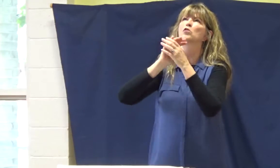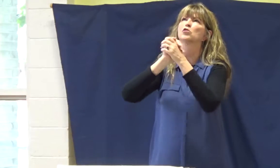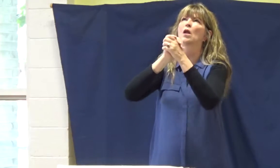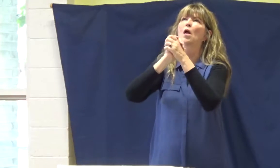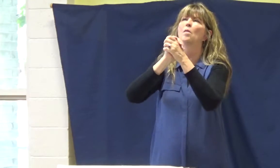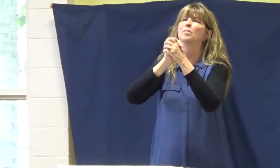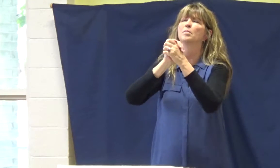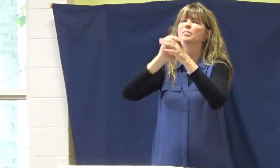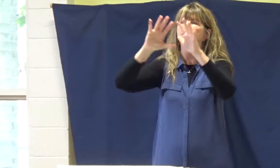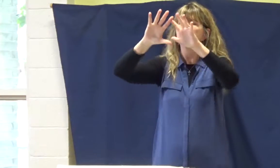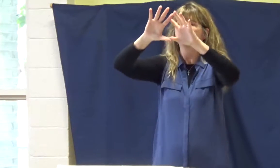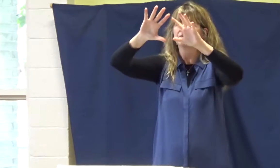with them